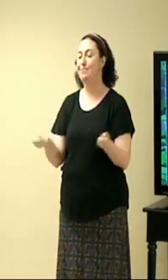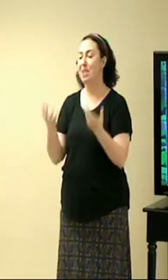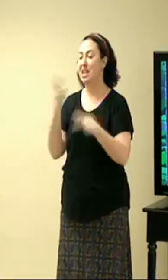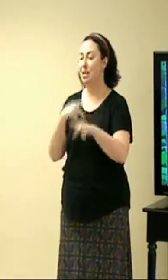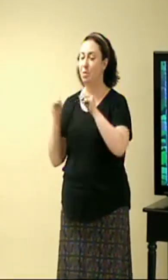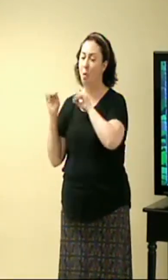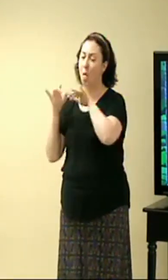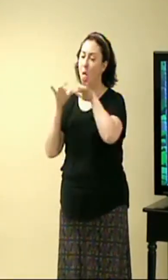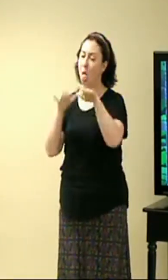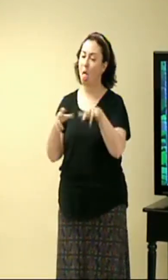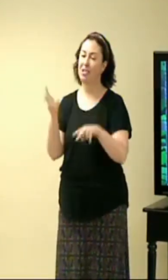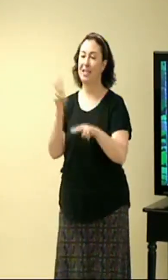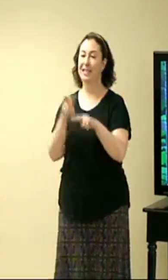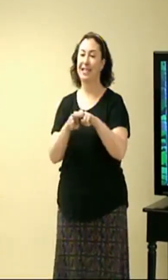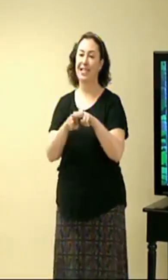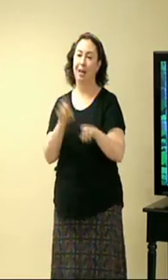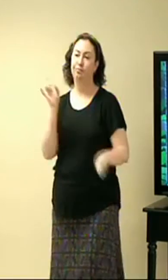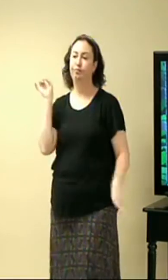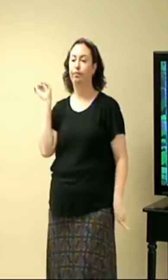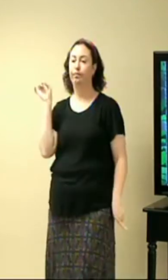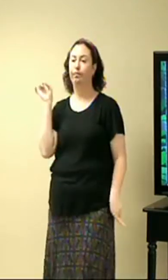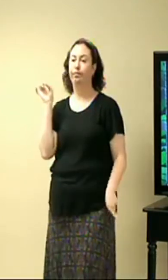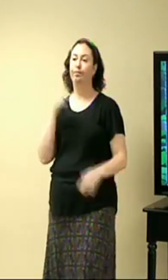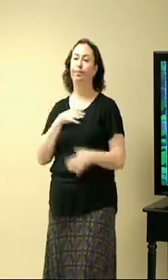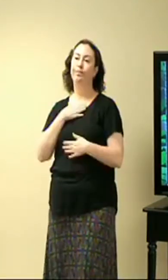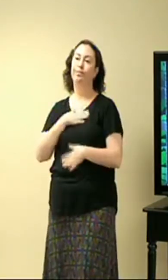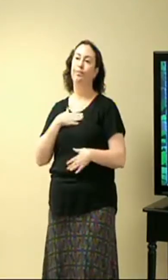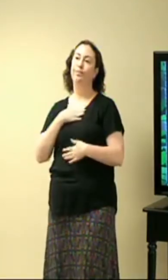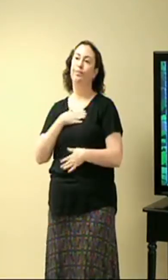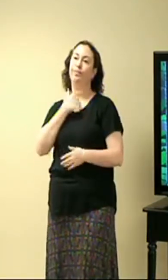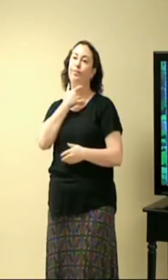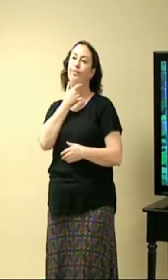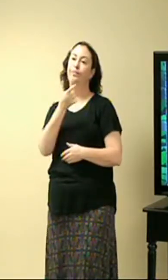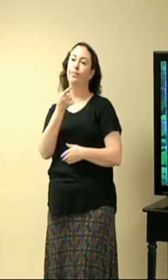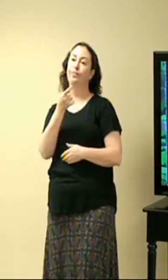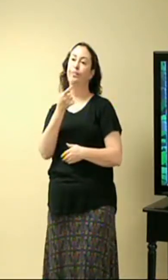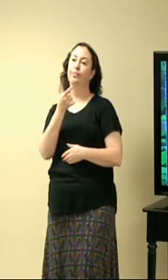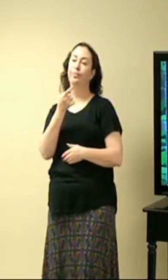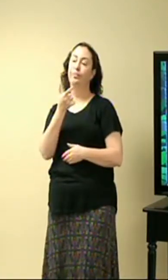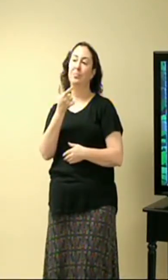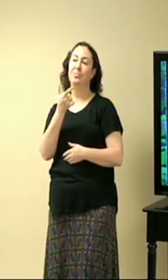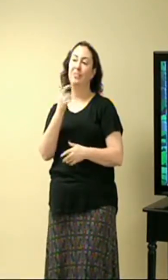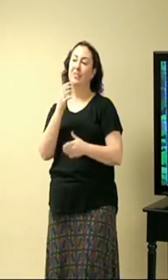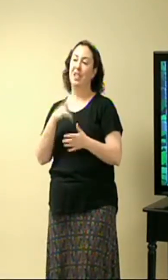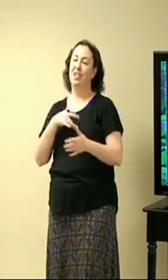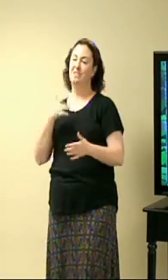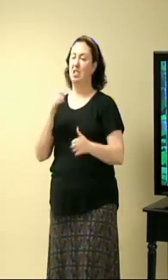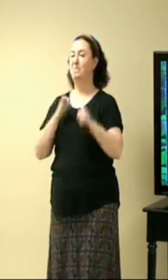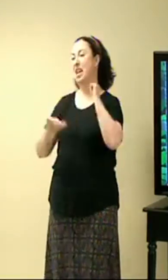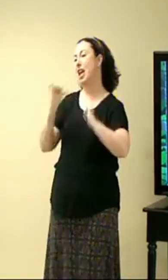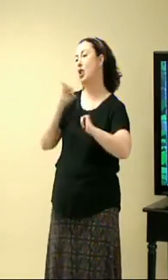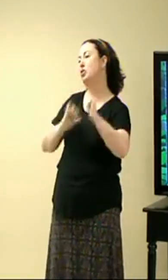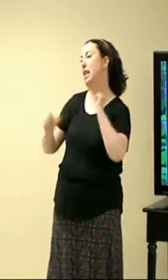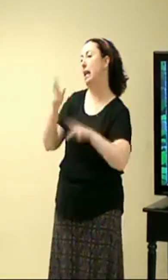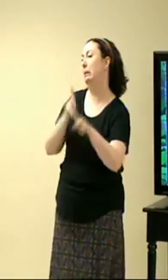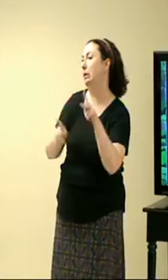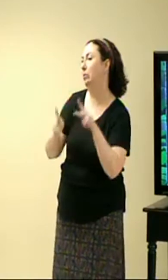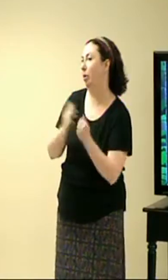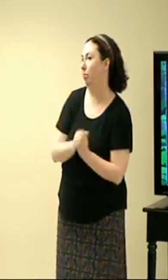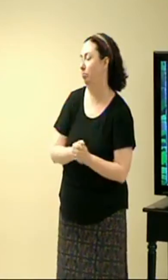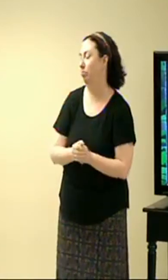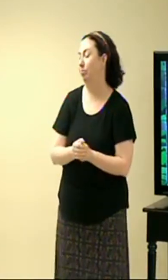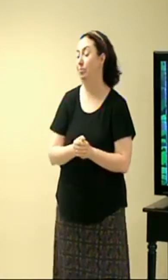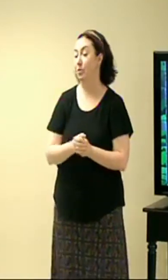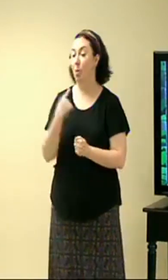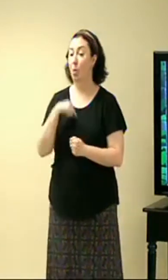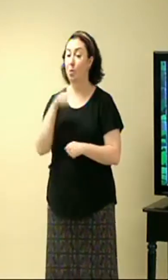church. Friends, there are some serious warning signs that we need to consider. There are some serious signs that we need to slow down and ask the